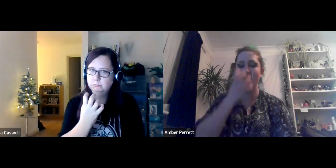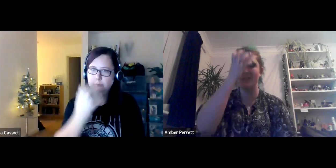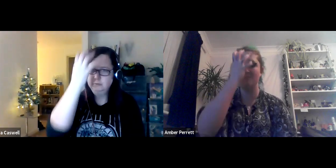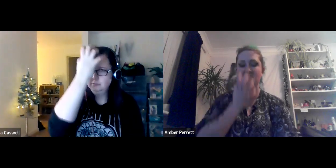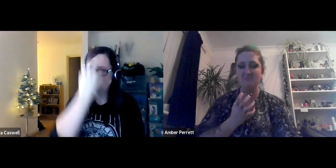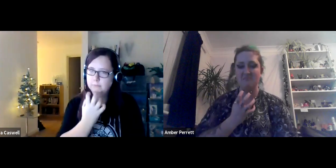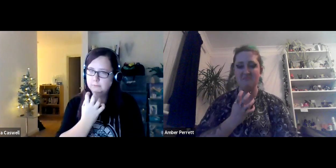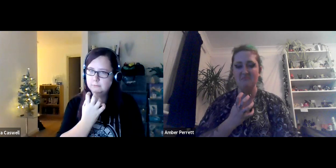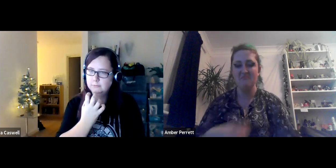face.